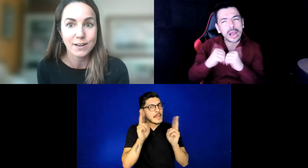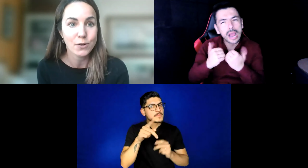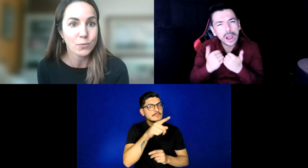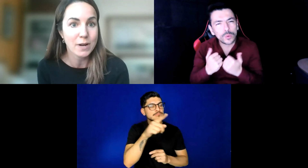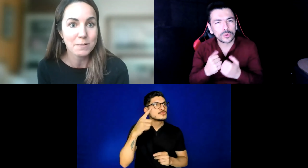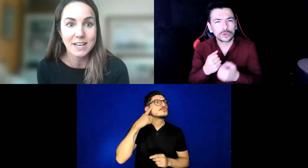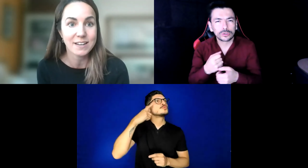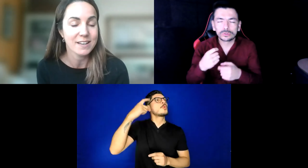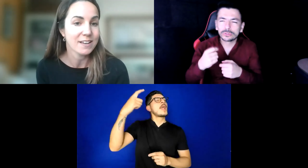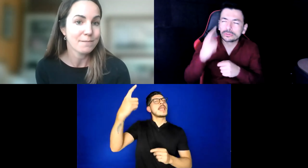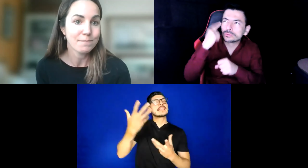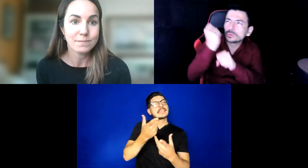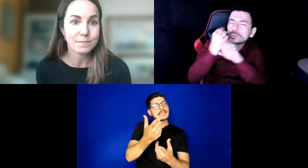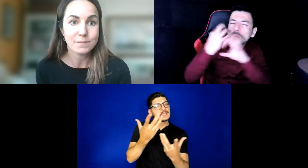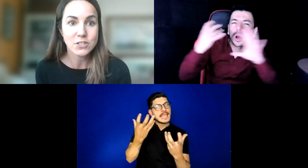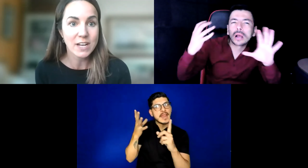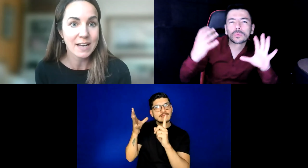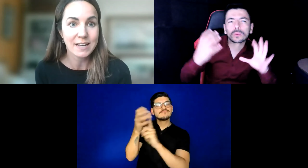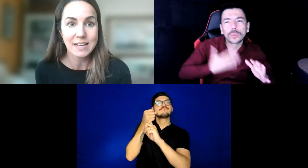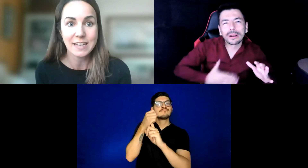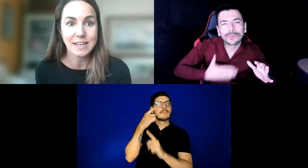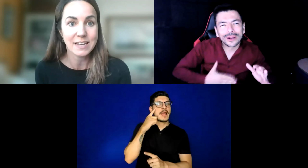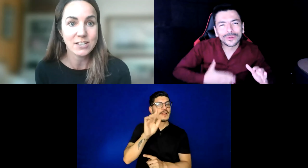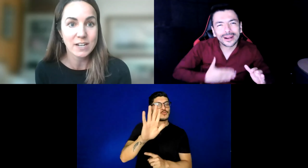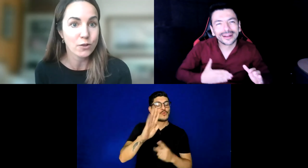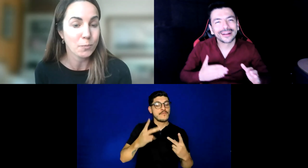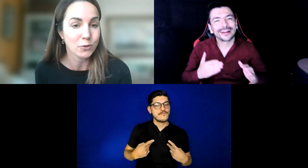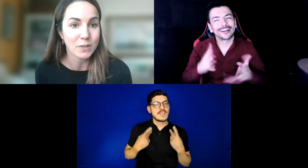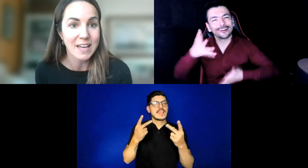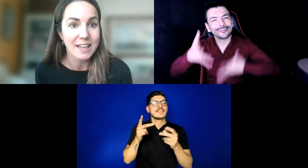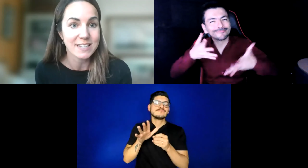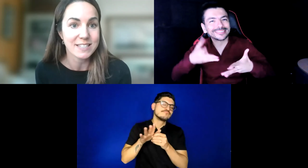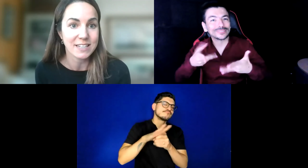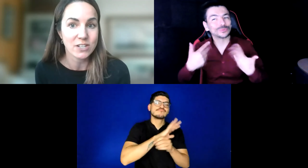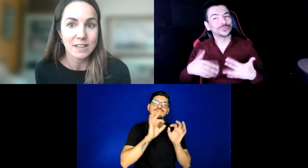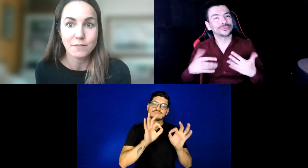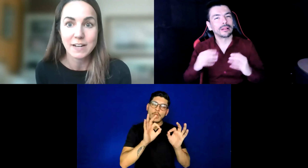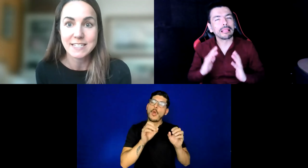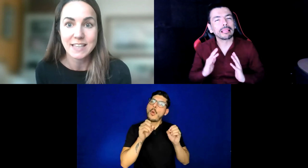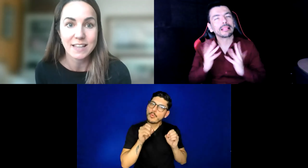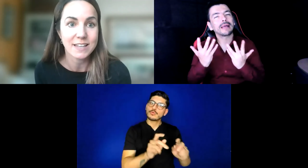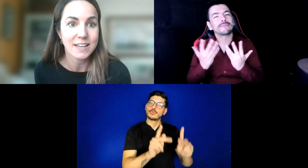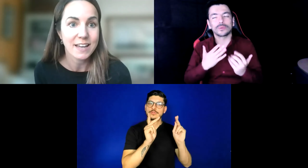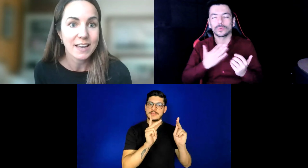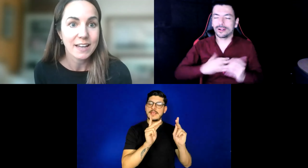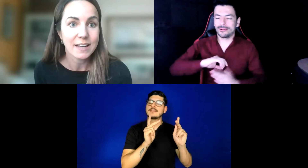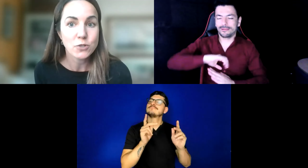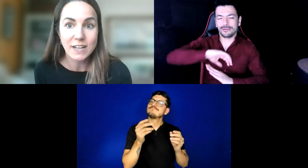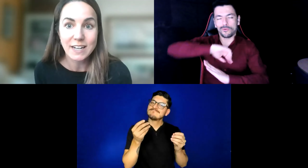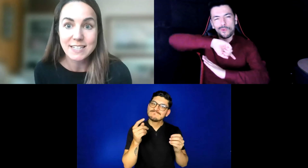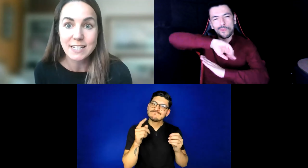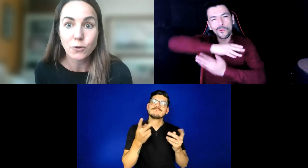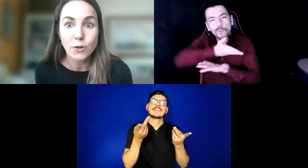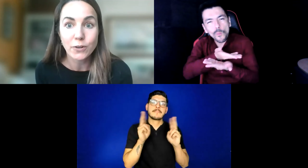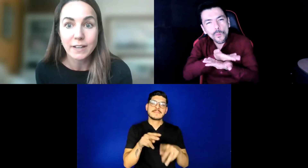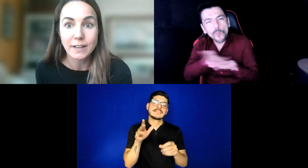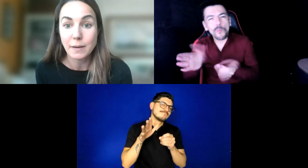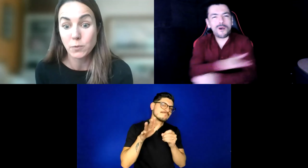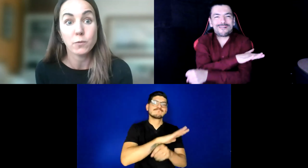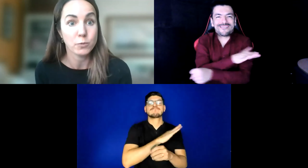face and your dreams to have a life full of opportunities and